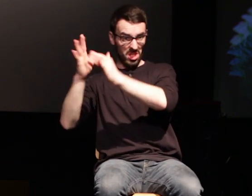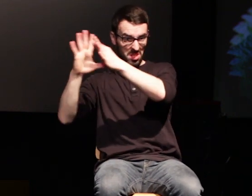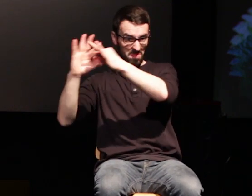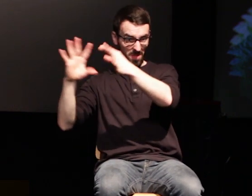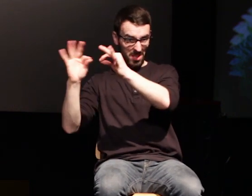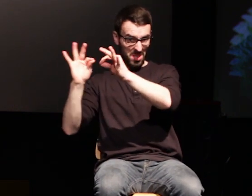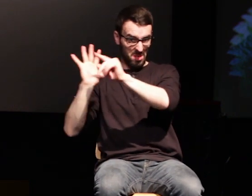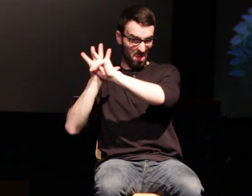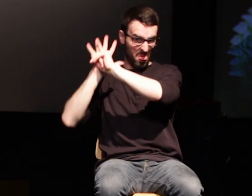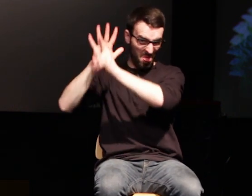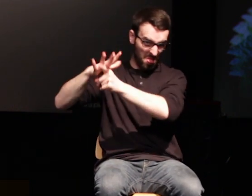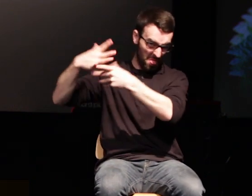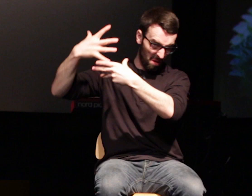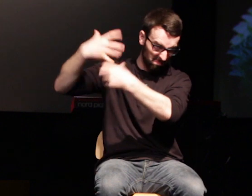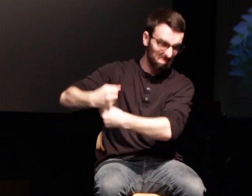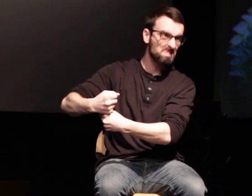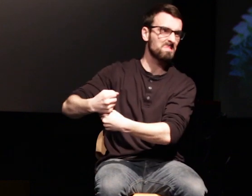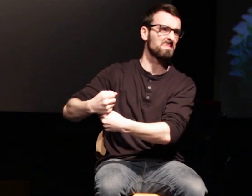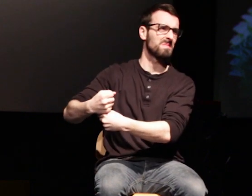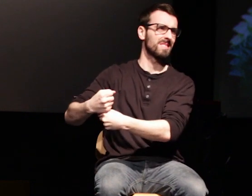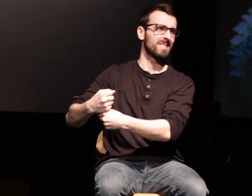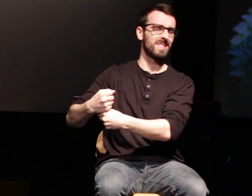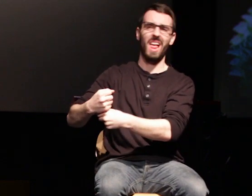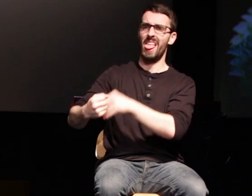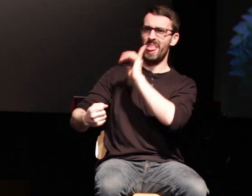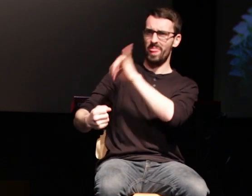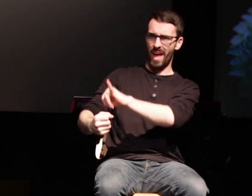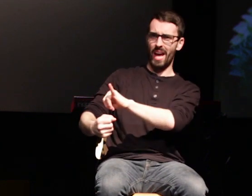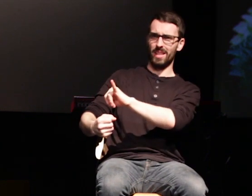We are so in danger of that.